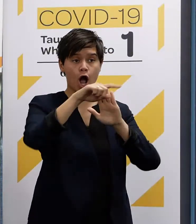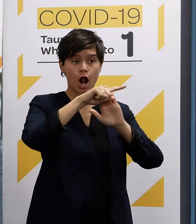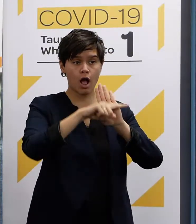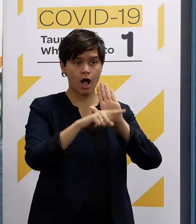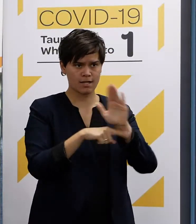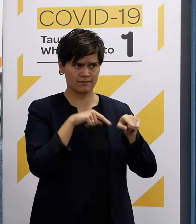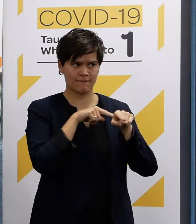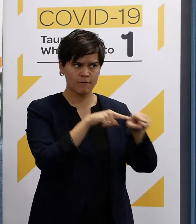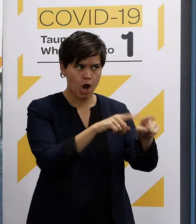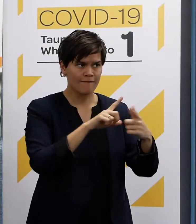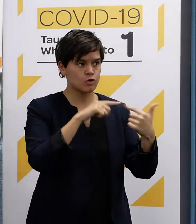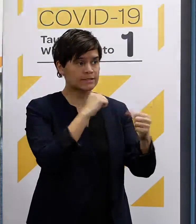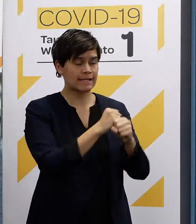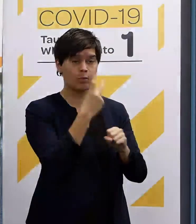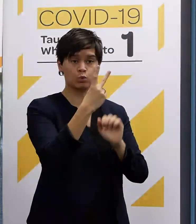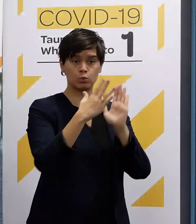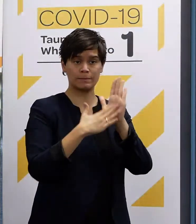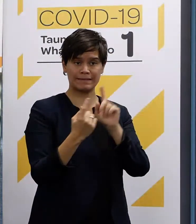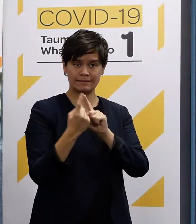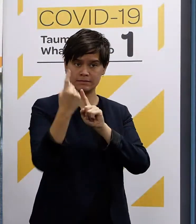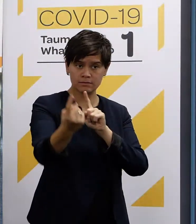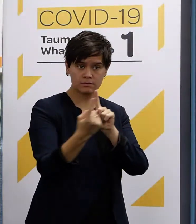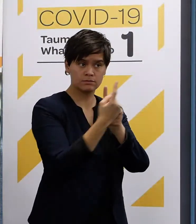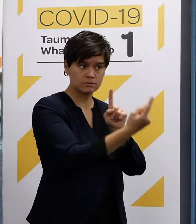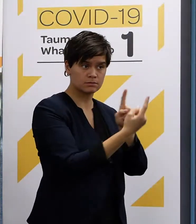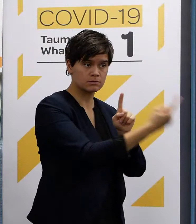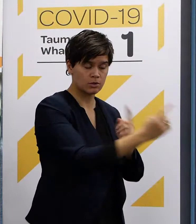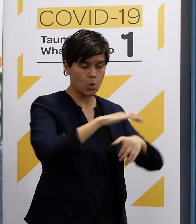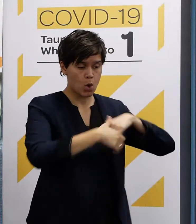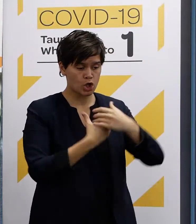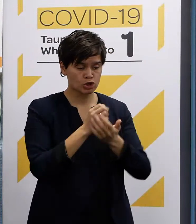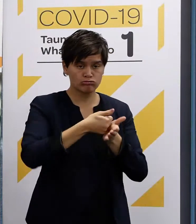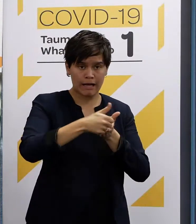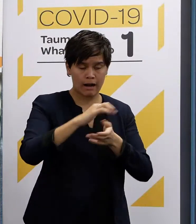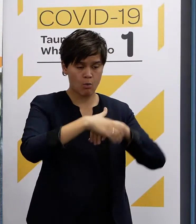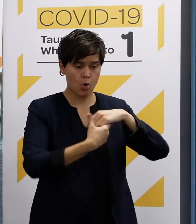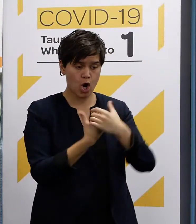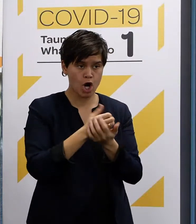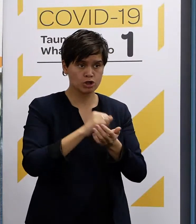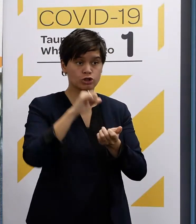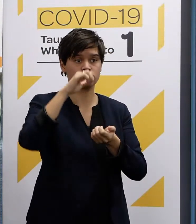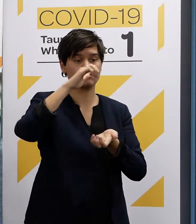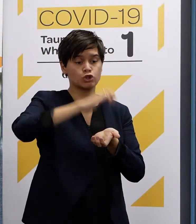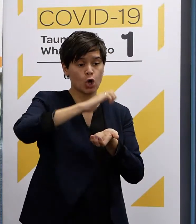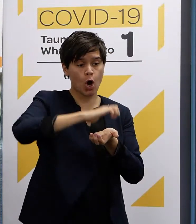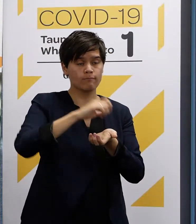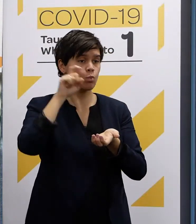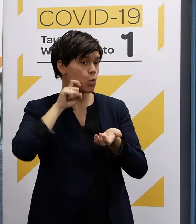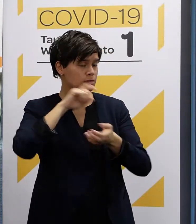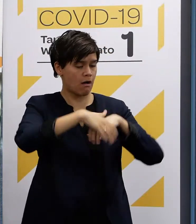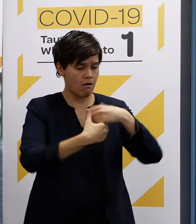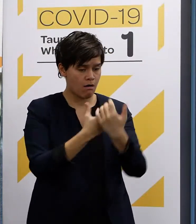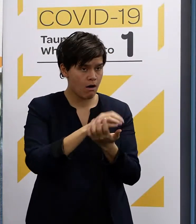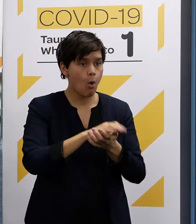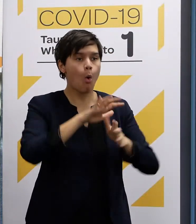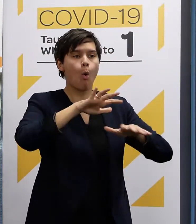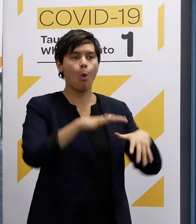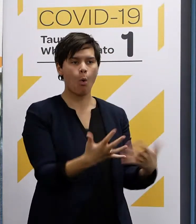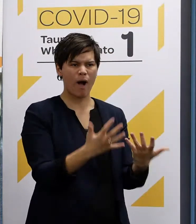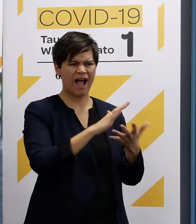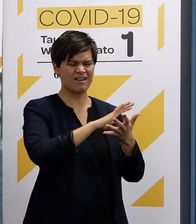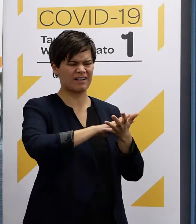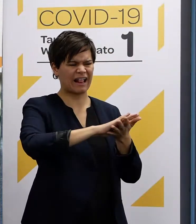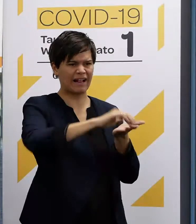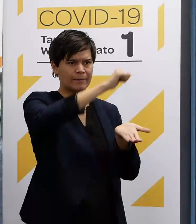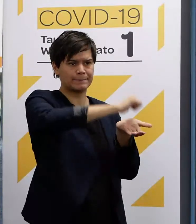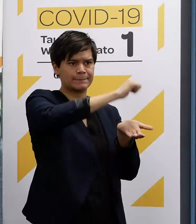apart from people outside of their bubble, washing hands regularly with soap and water for 20 seconds or clean with sanitizer, coughing